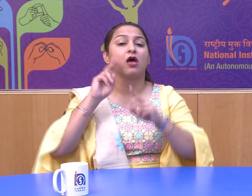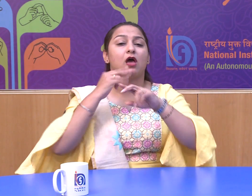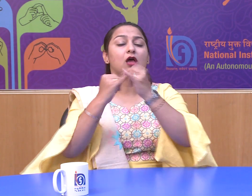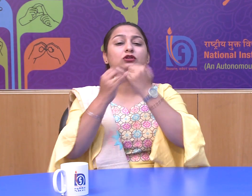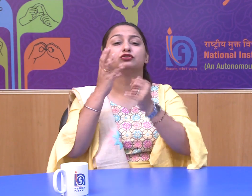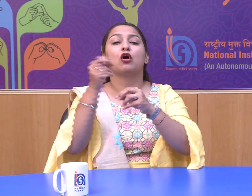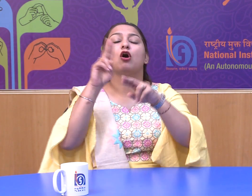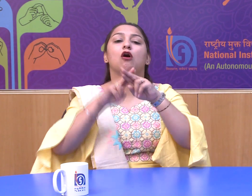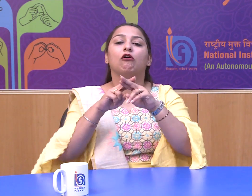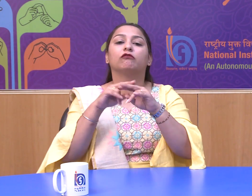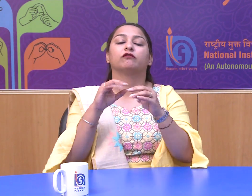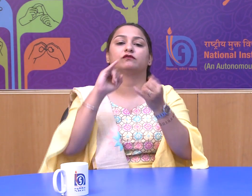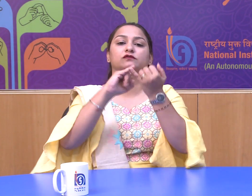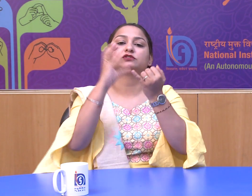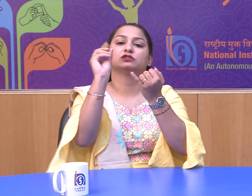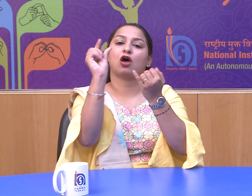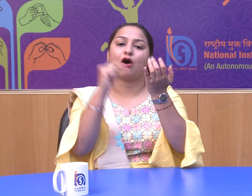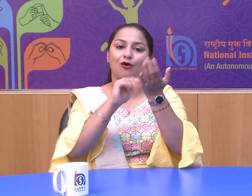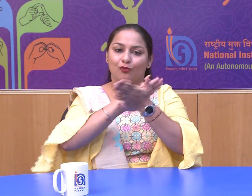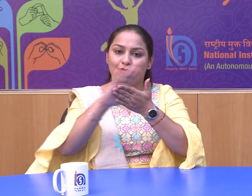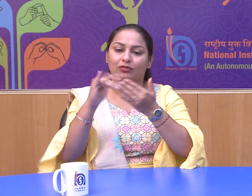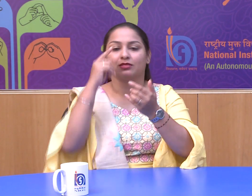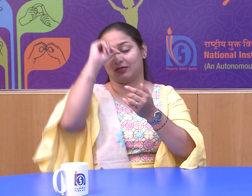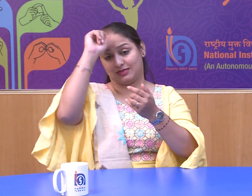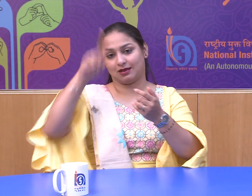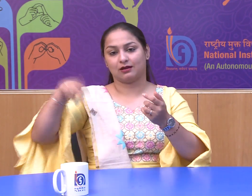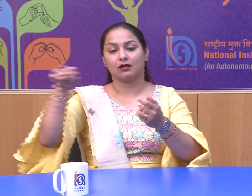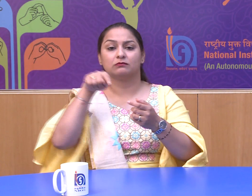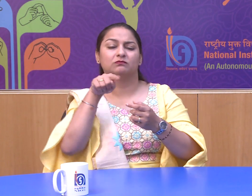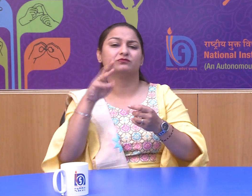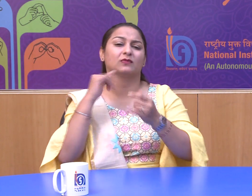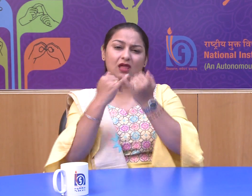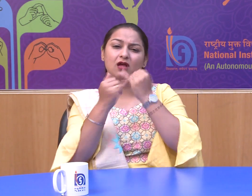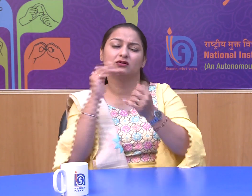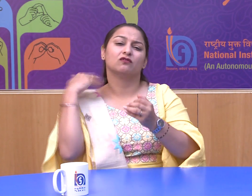When we study about Cholas dynasty, Karikala